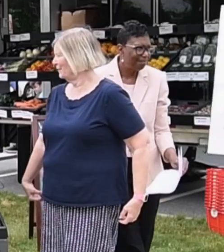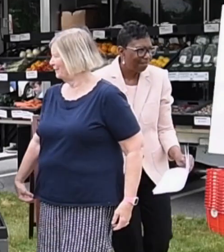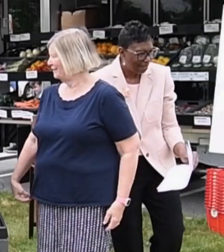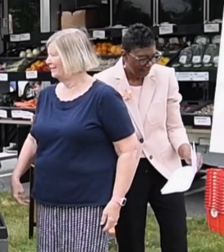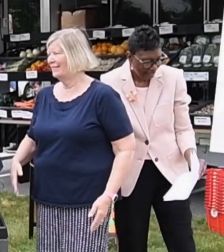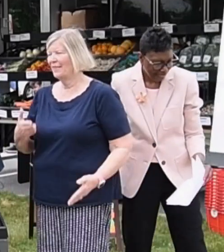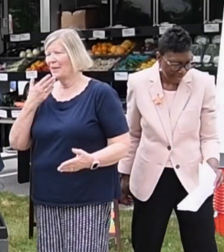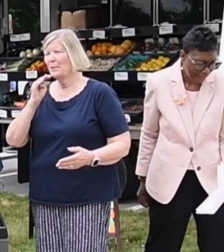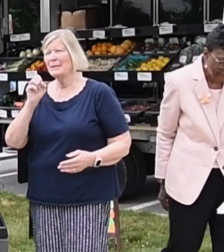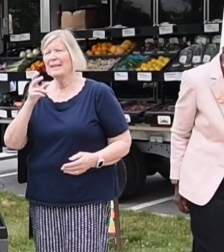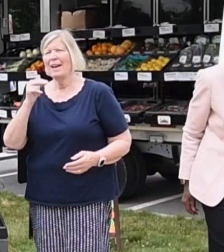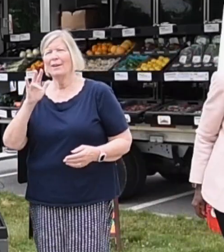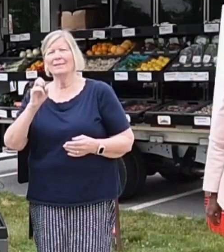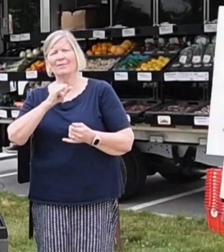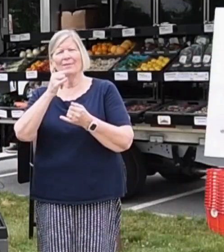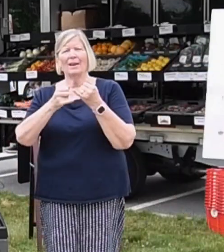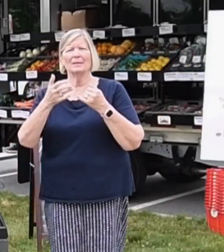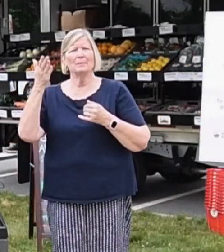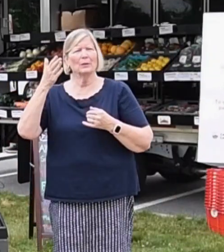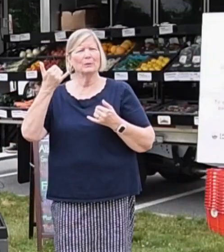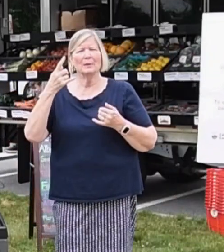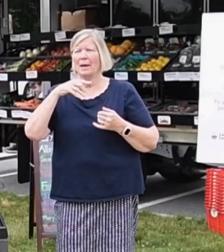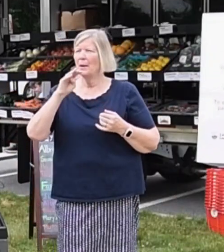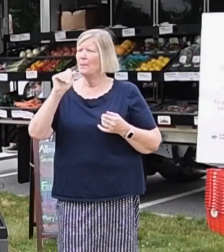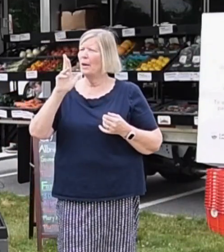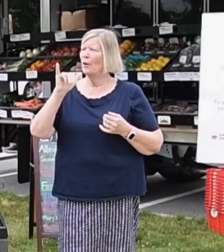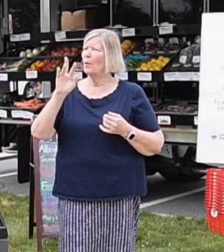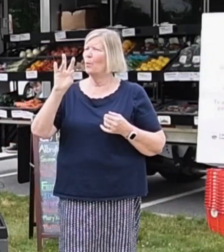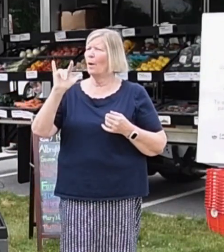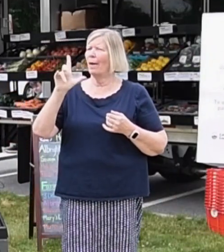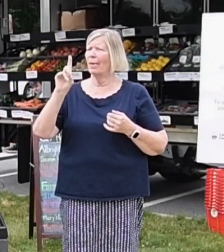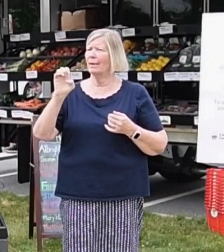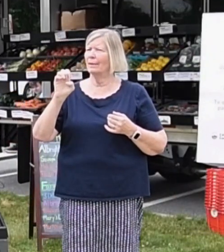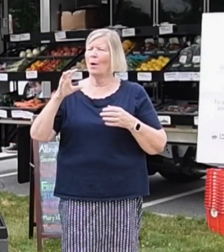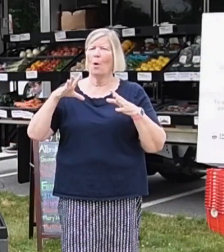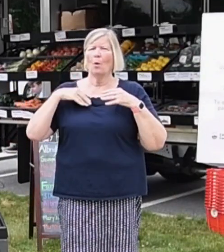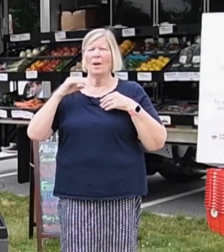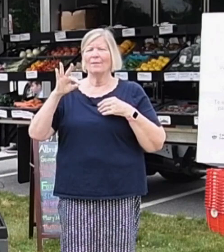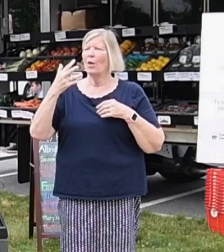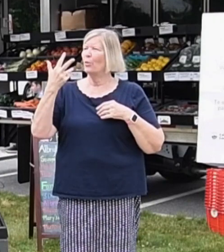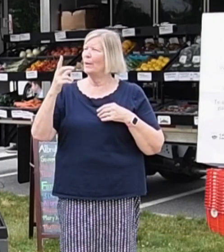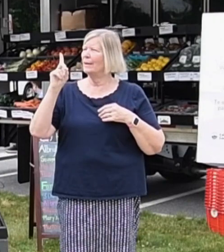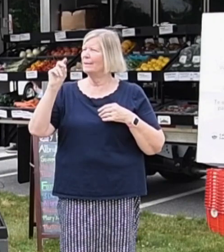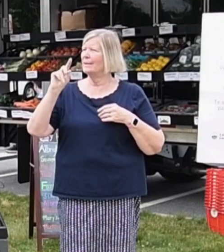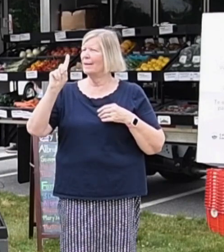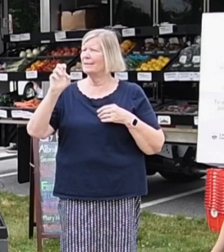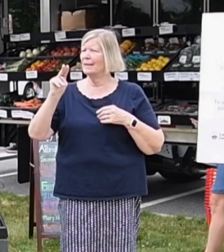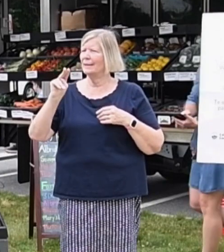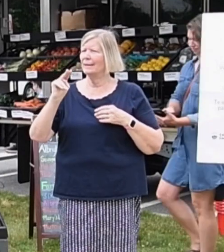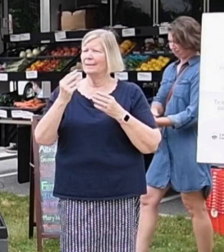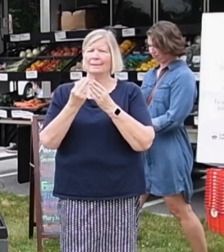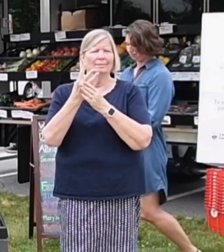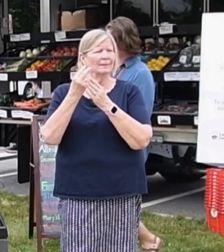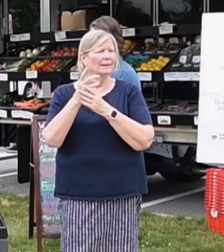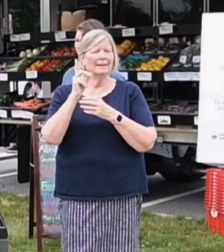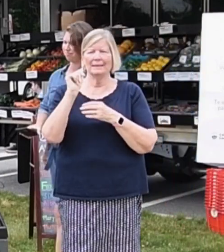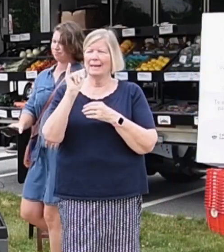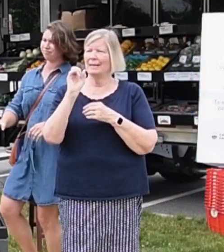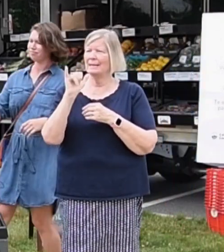Thank you, Ms. Harris. Our final speaker today will be Mary Wild, the owner of Three Dozen Daisies Farm.